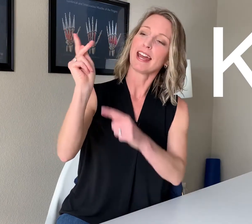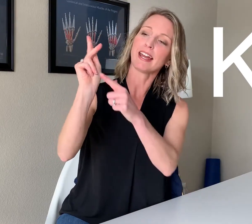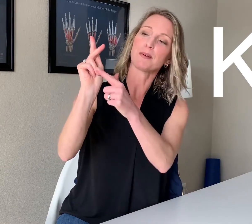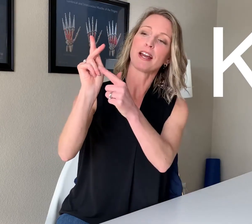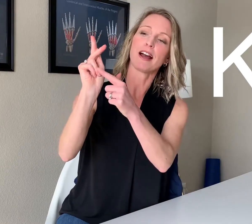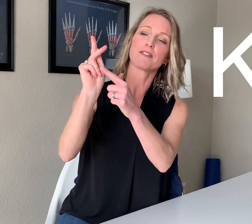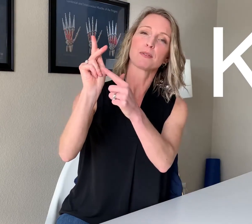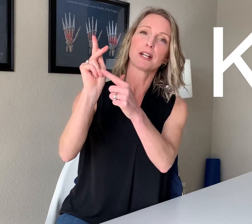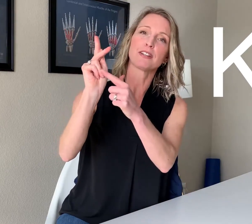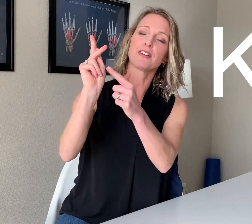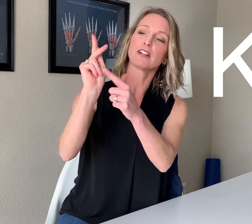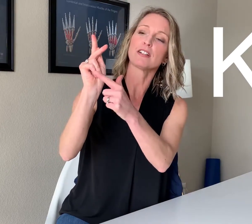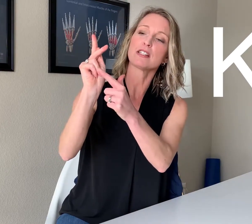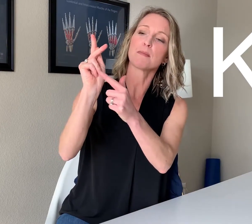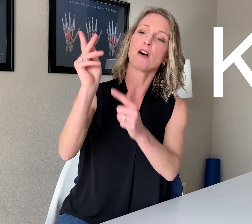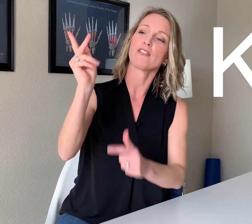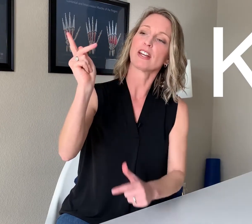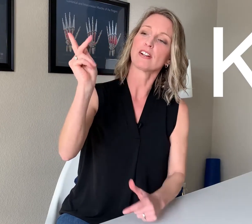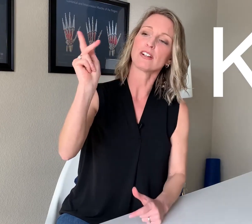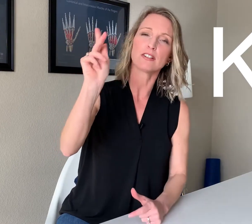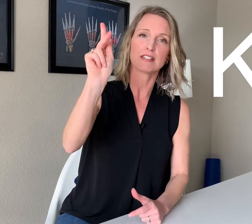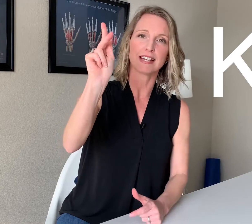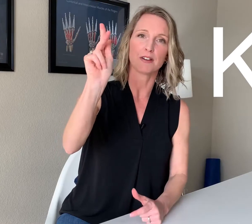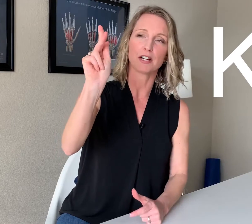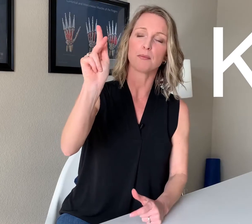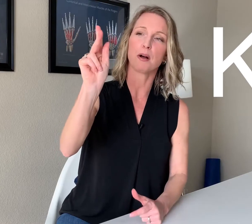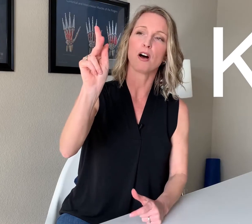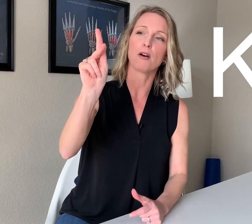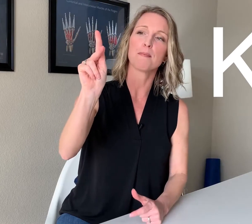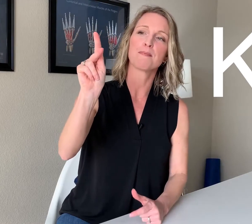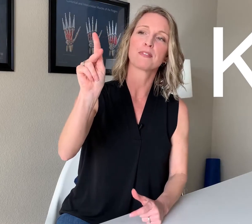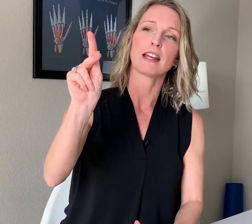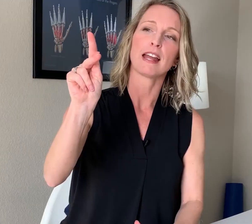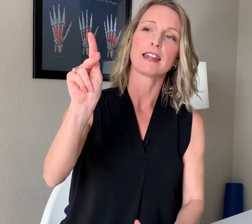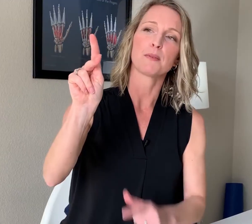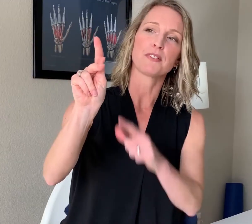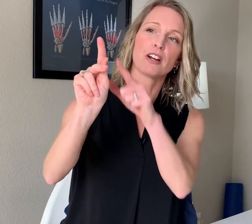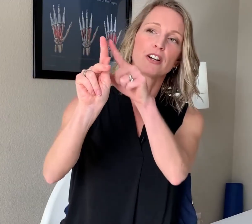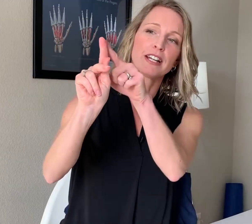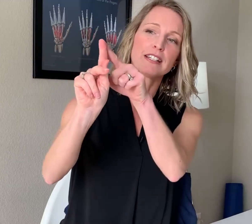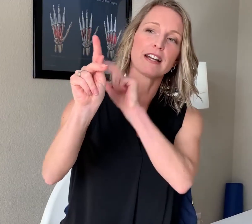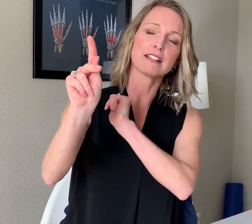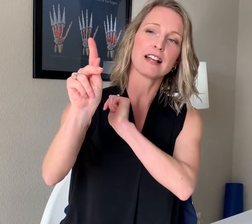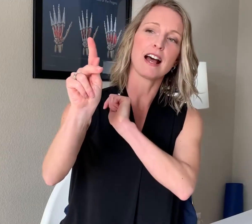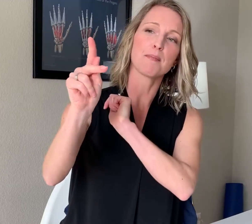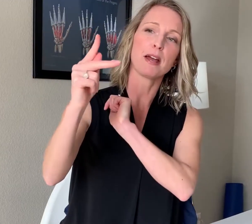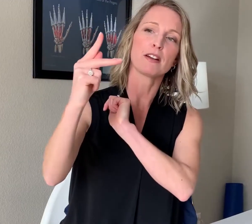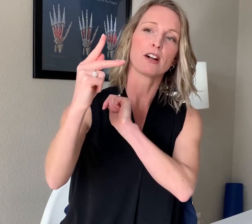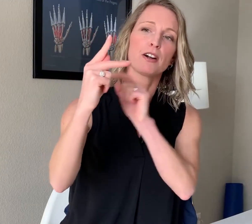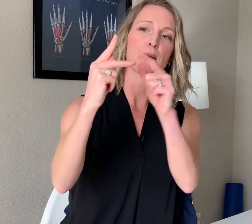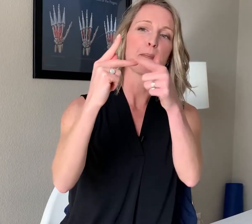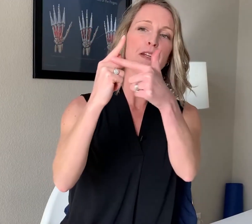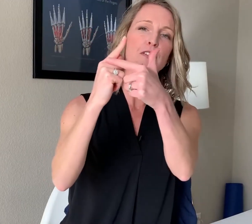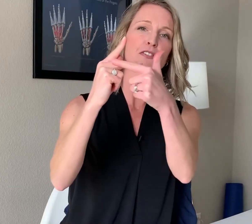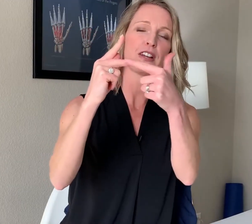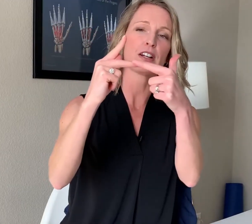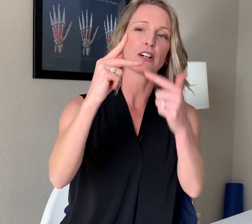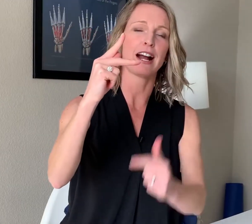we have the ring finger and small finger down in our palm. And then we've got our index up and our middle finger